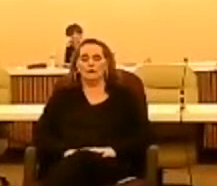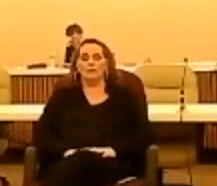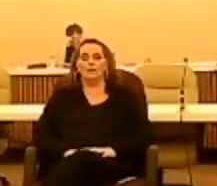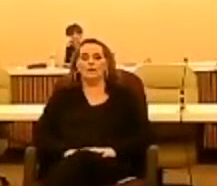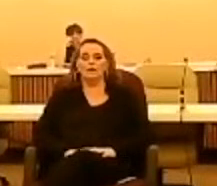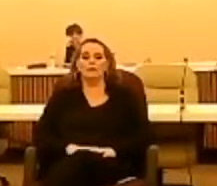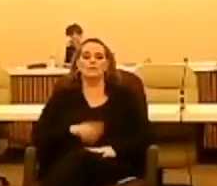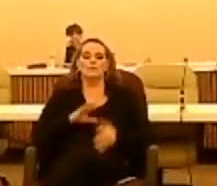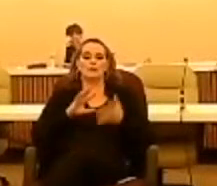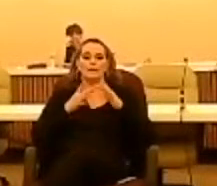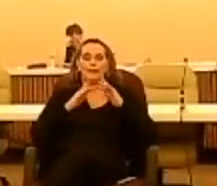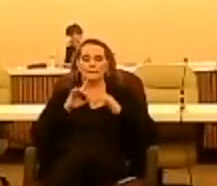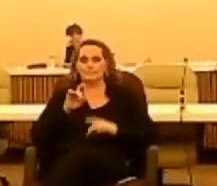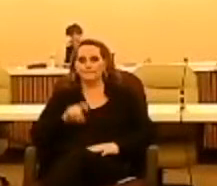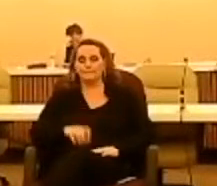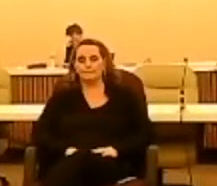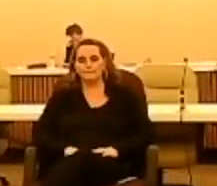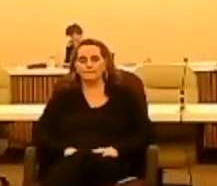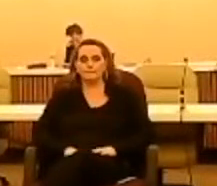Anything online?